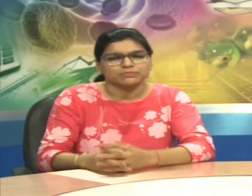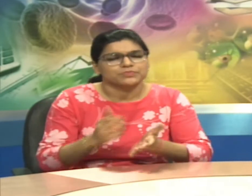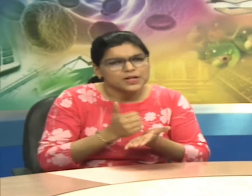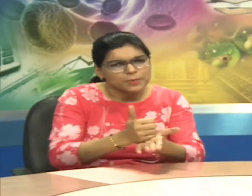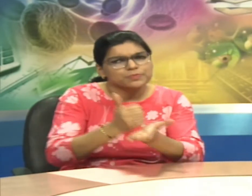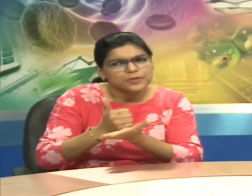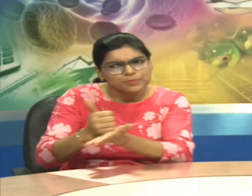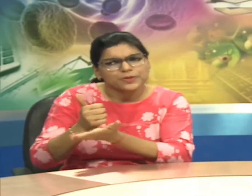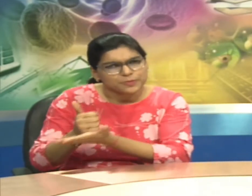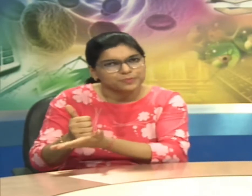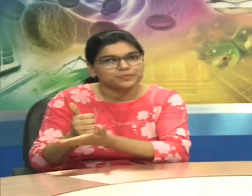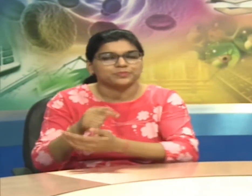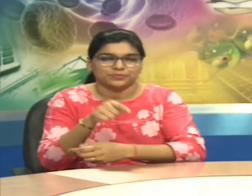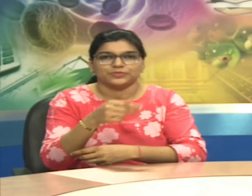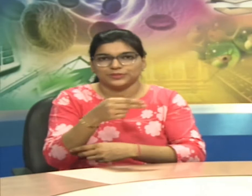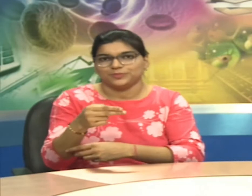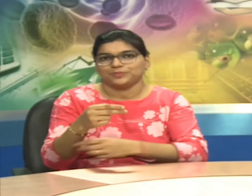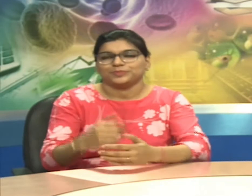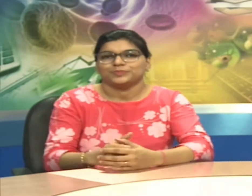Next word is assistance, which means help.